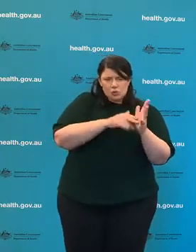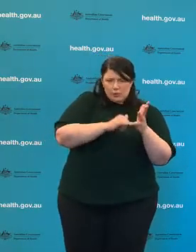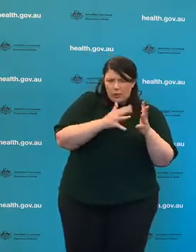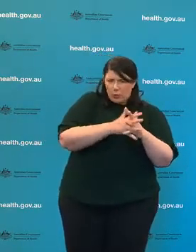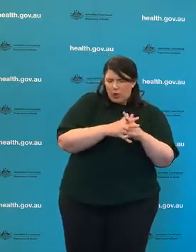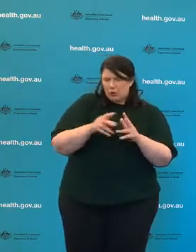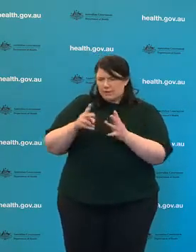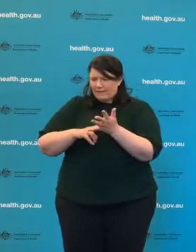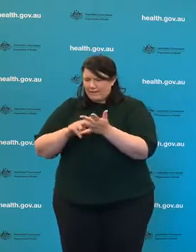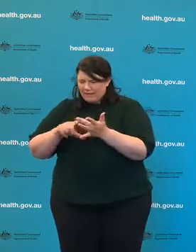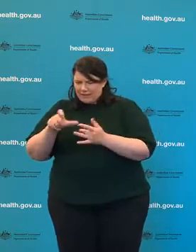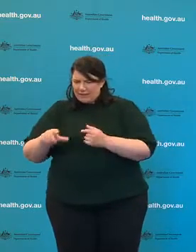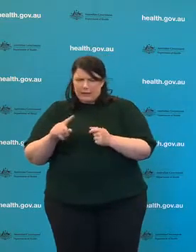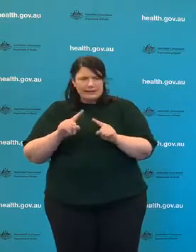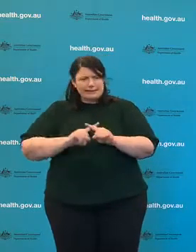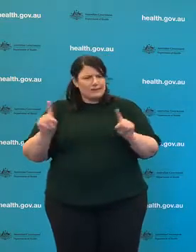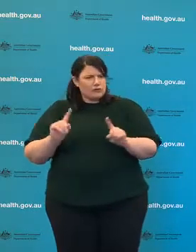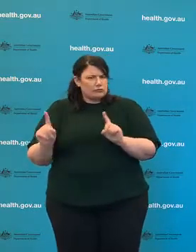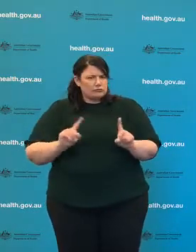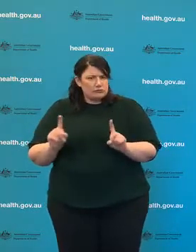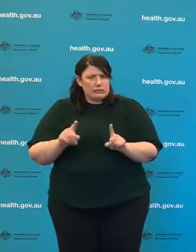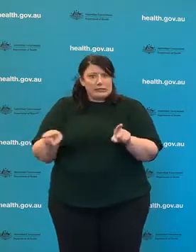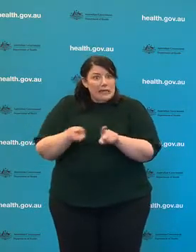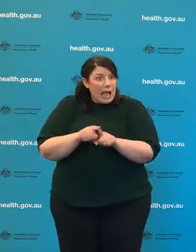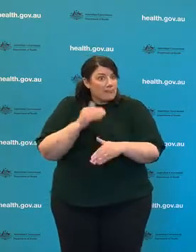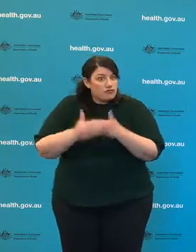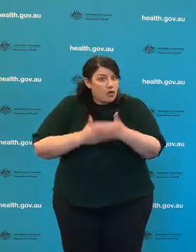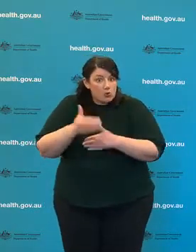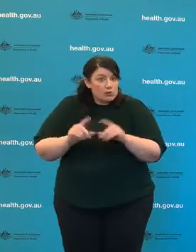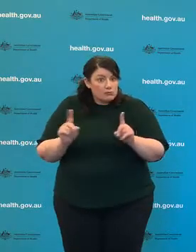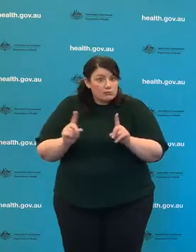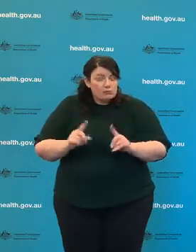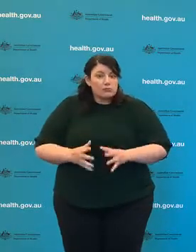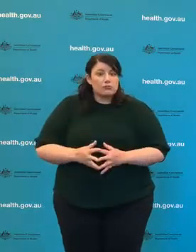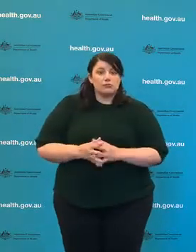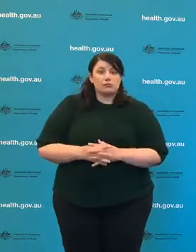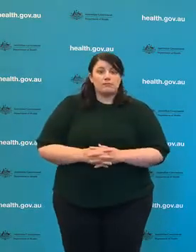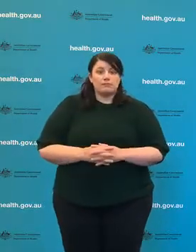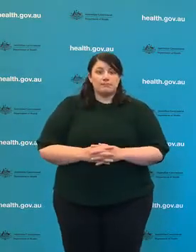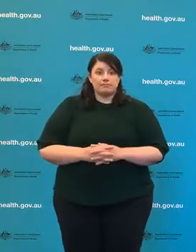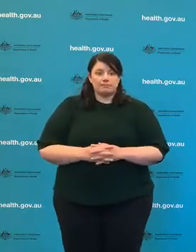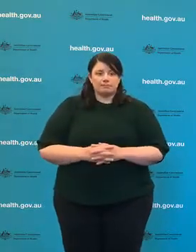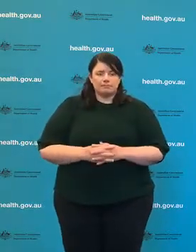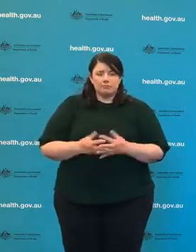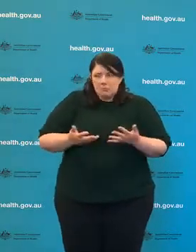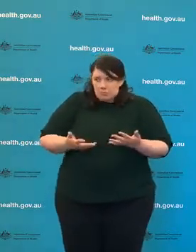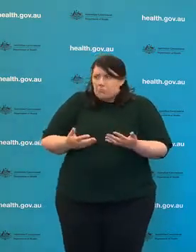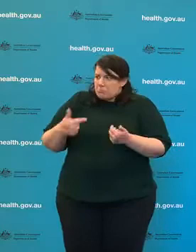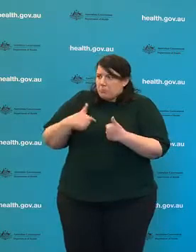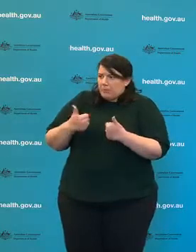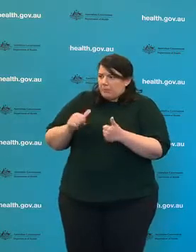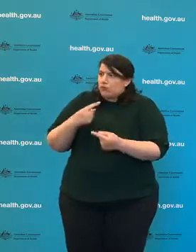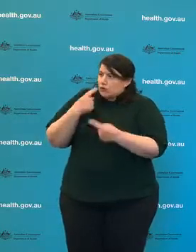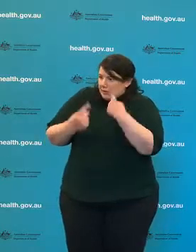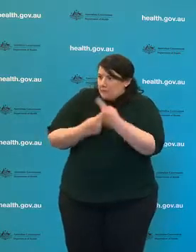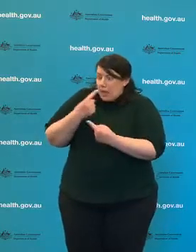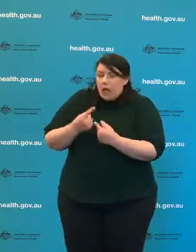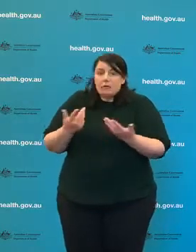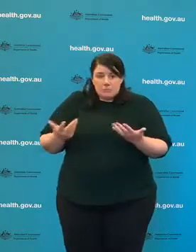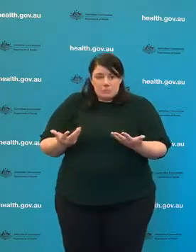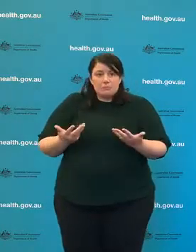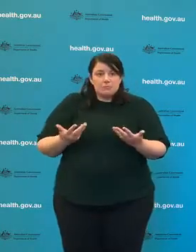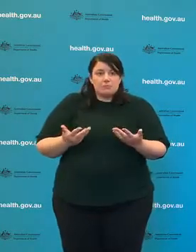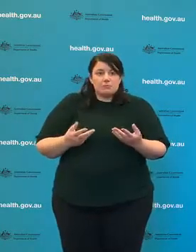methodical sort of logistical basis, how are they actually different, or are they the same process? Well, I've explained the method that you go through,